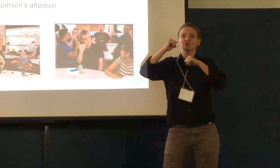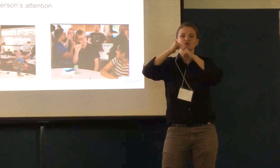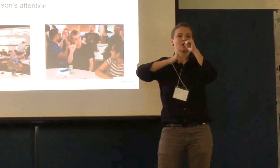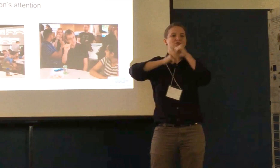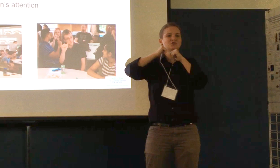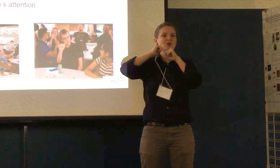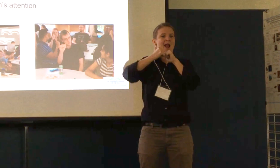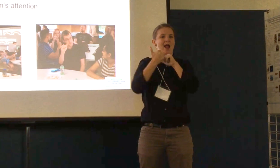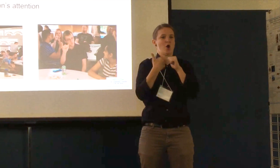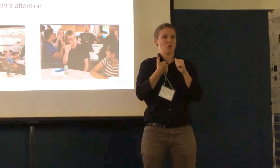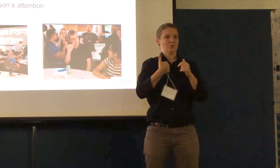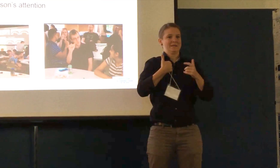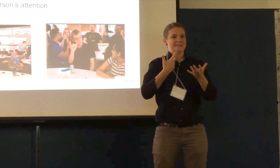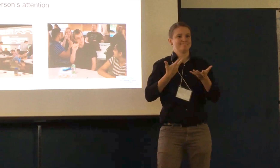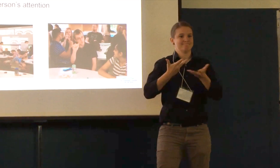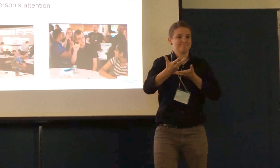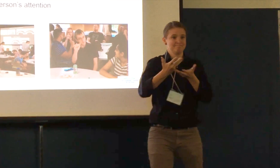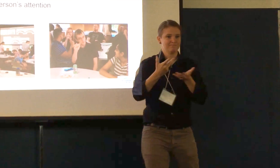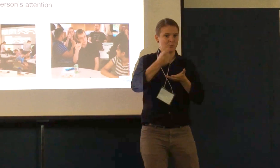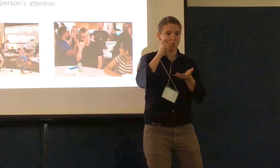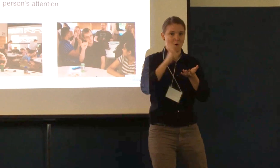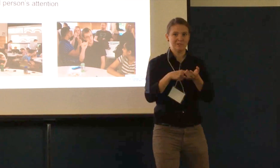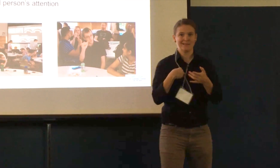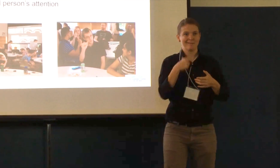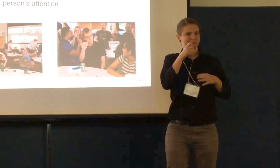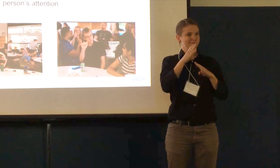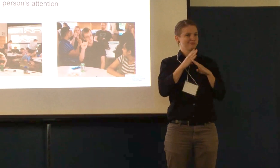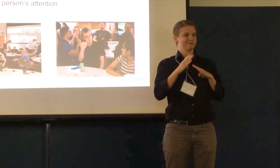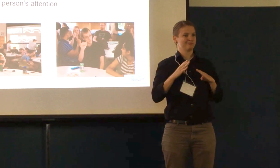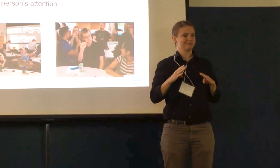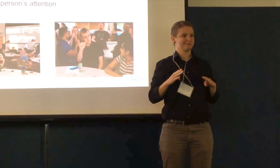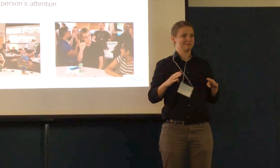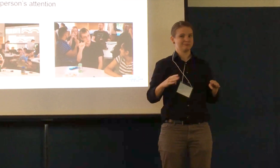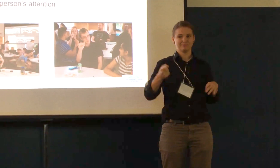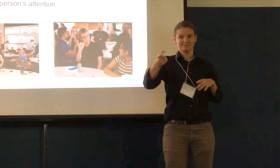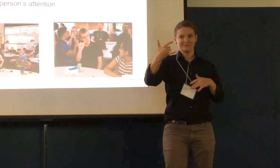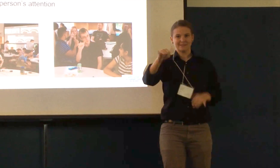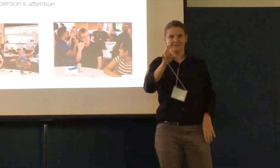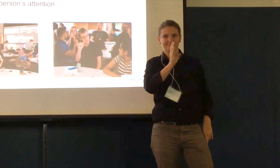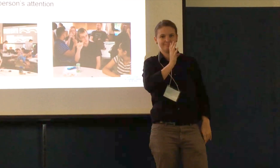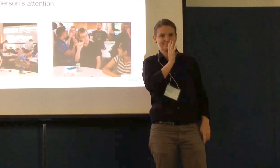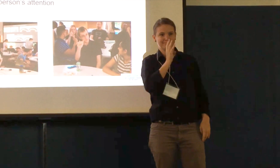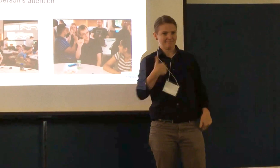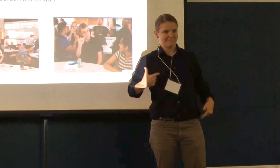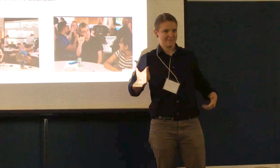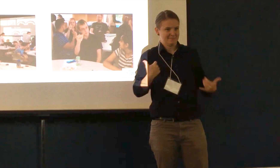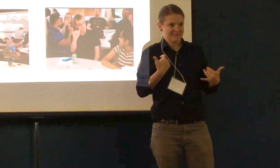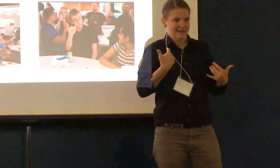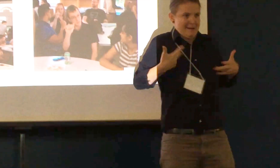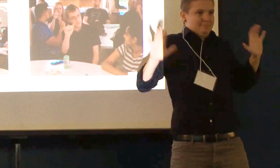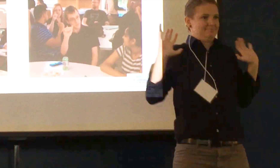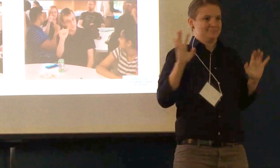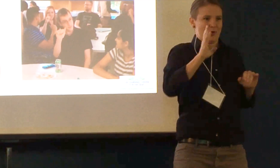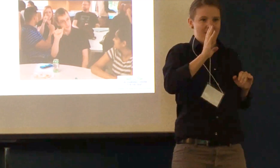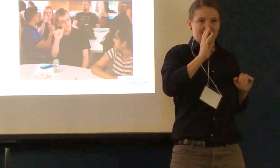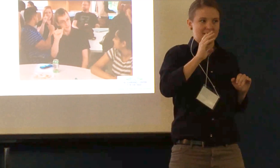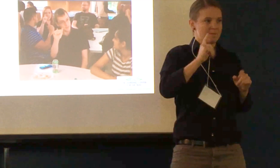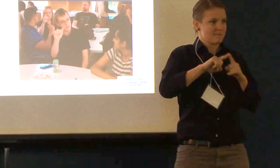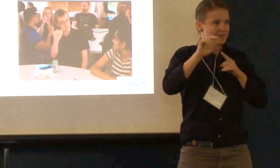There's also the language component. So you'll notice that I'm signing, and then I stop, and the interpreter keeps